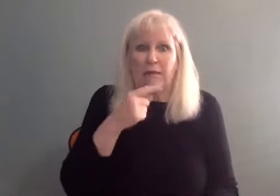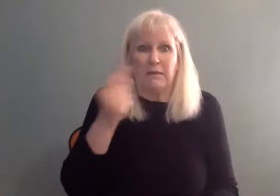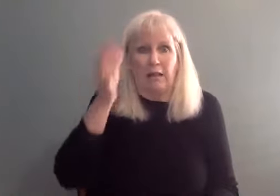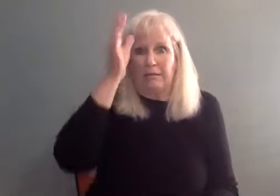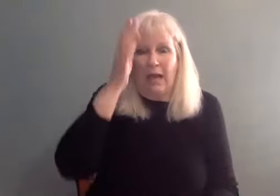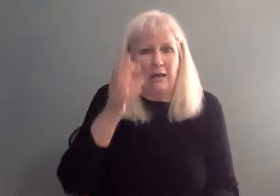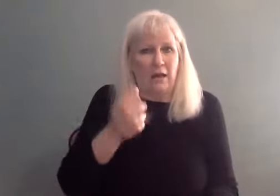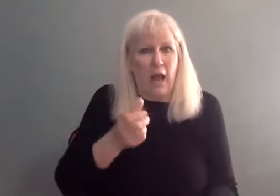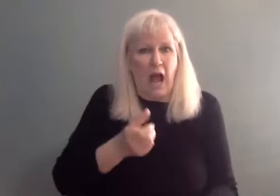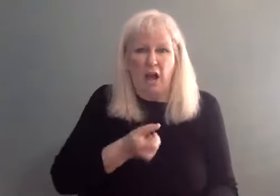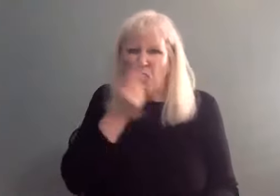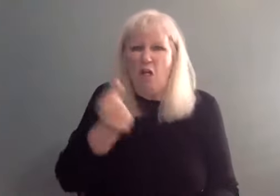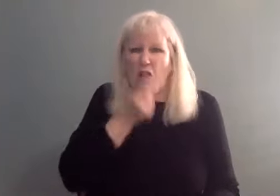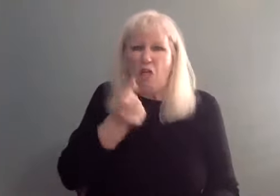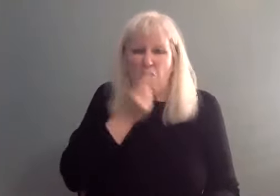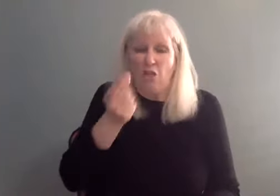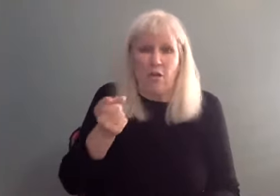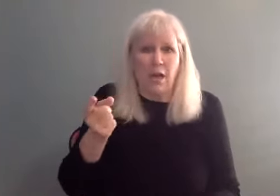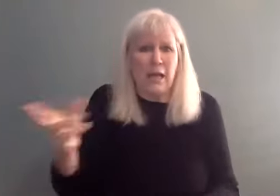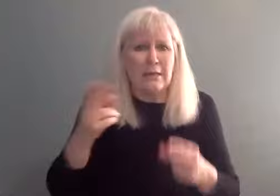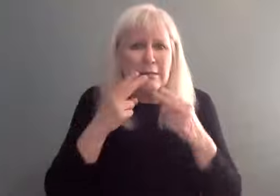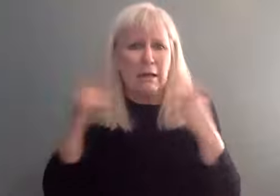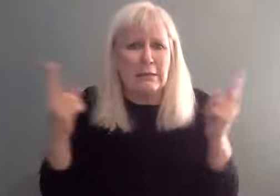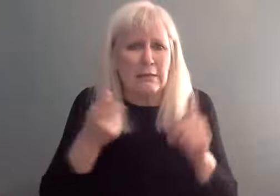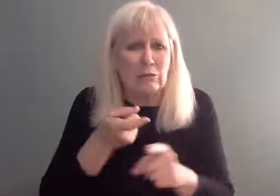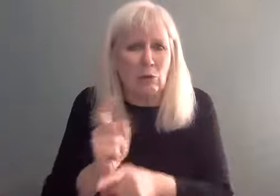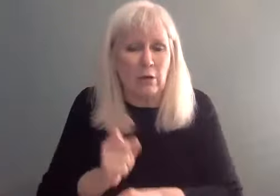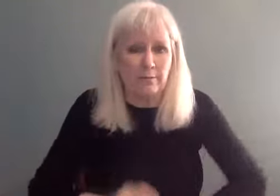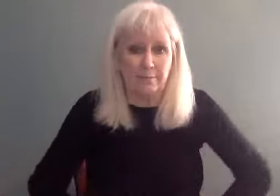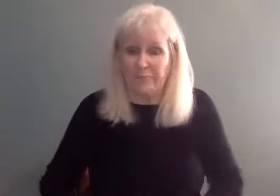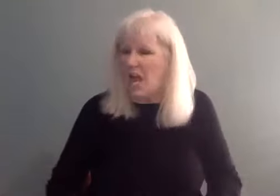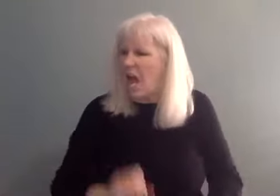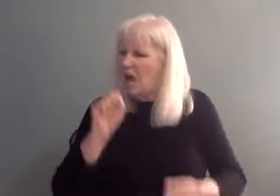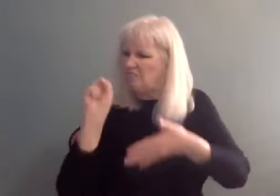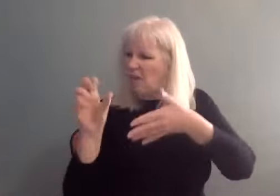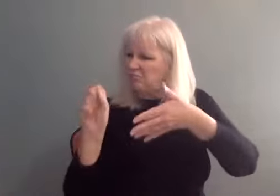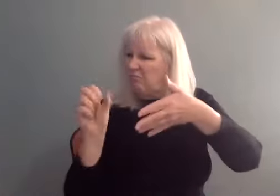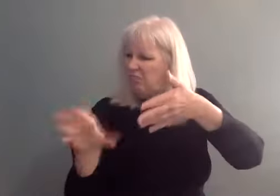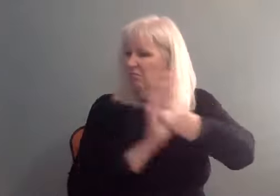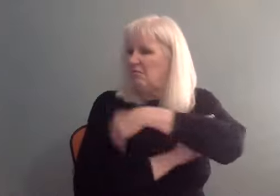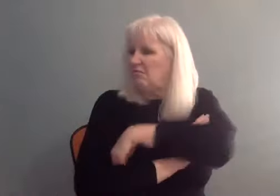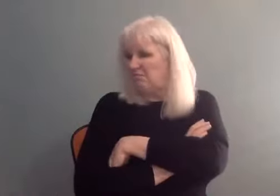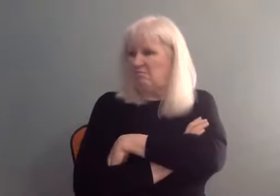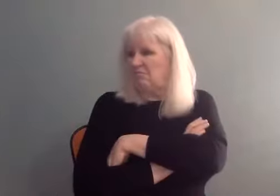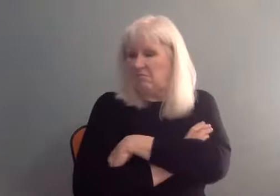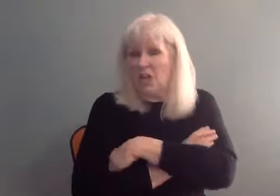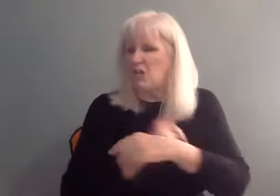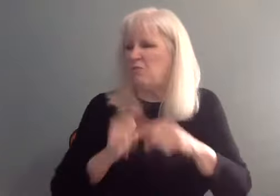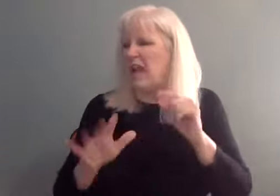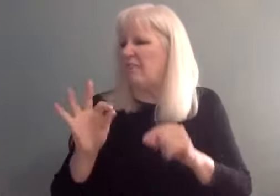away the innocence between us because I knew whatever I had, he couldn't fix me. They had already sent me to the family doctor